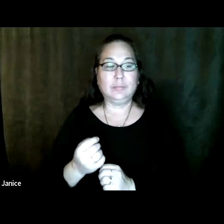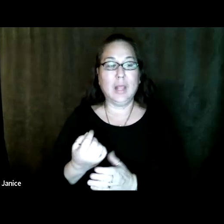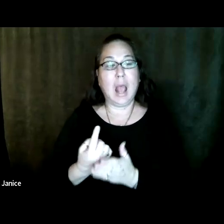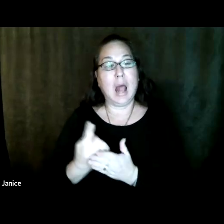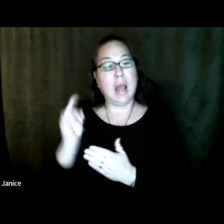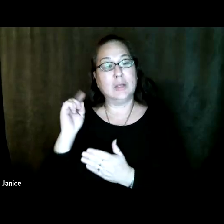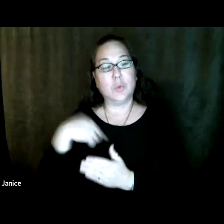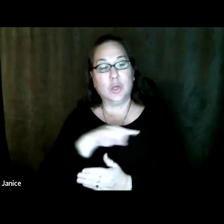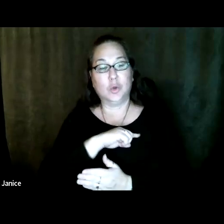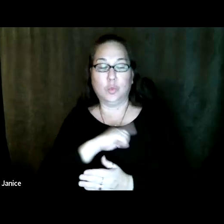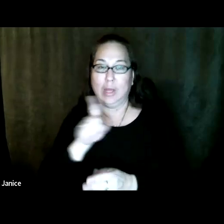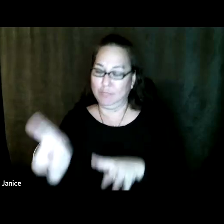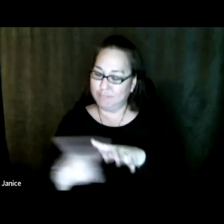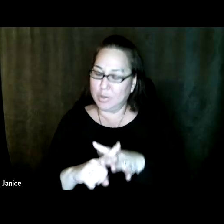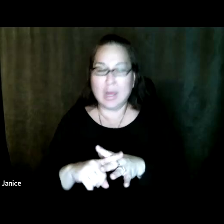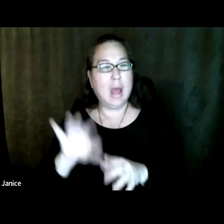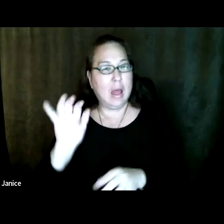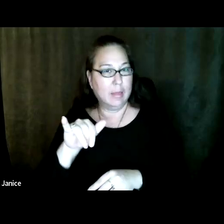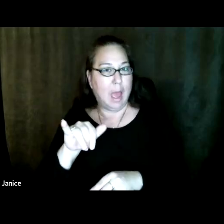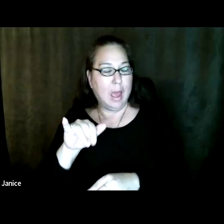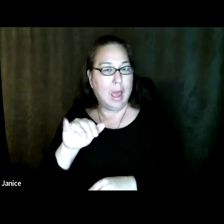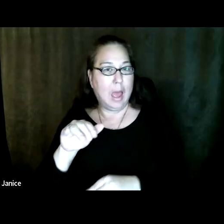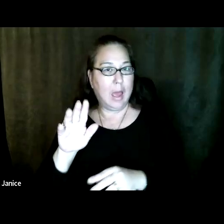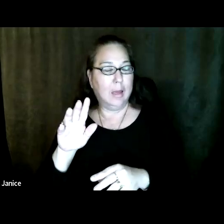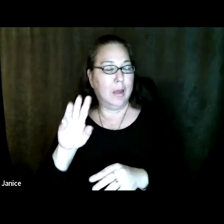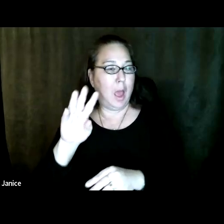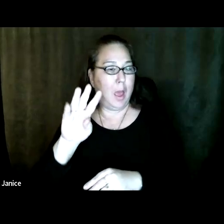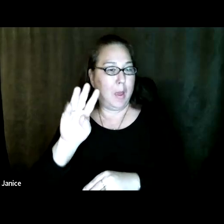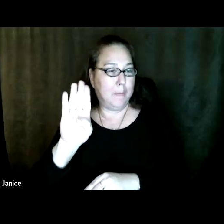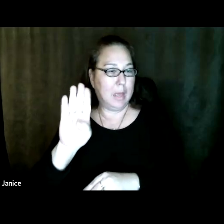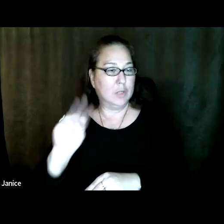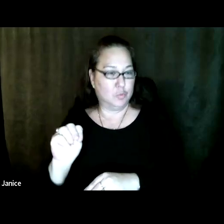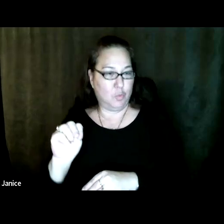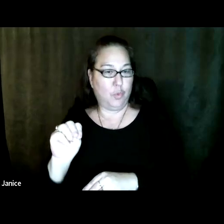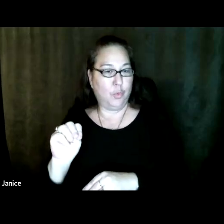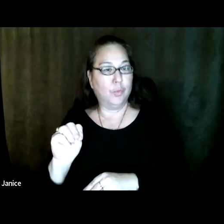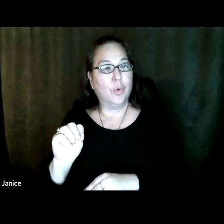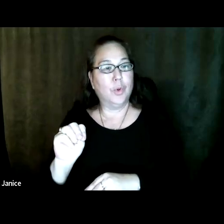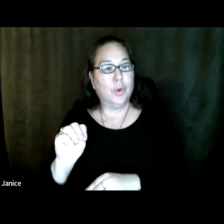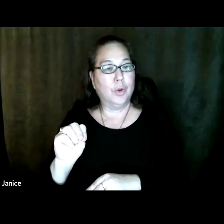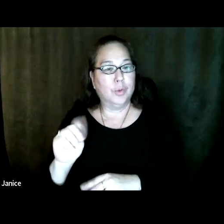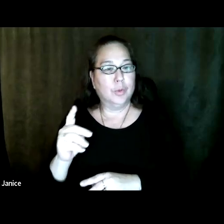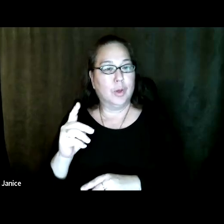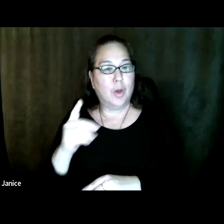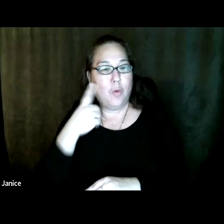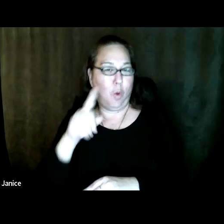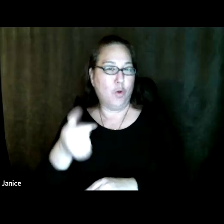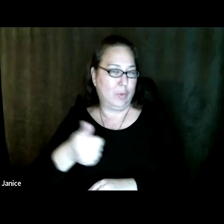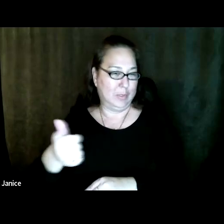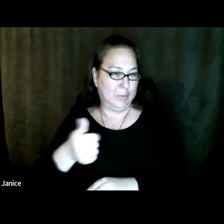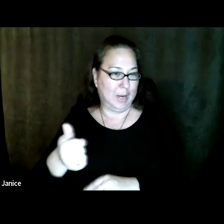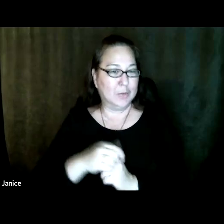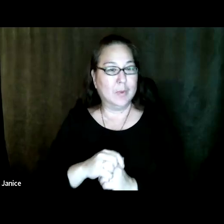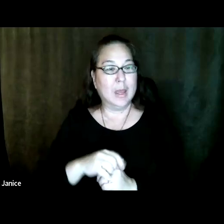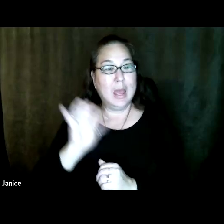the morning on-time performance. It was 95% last Friday. That was the first time this year, and it was